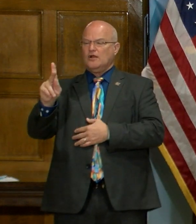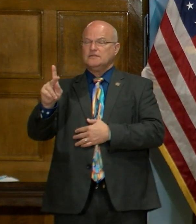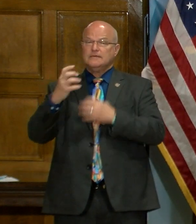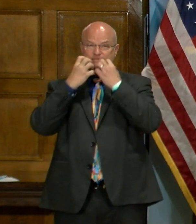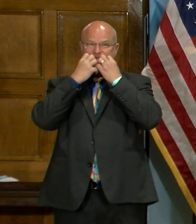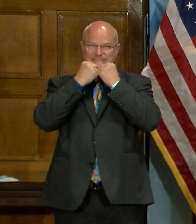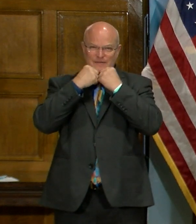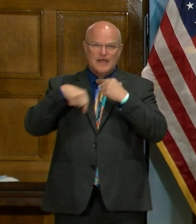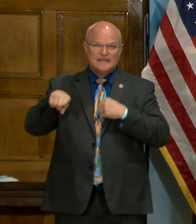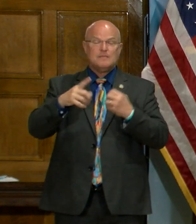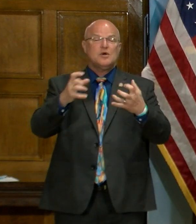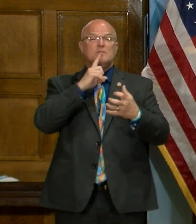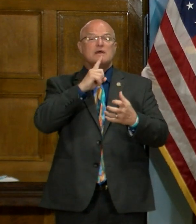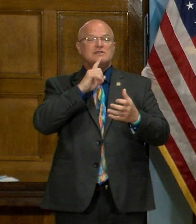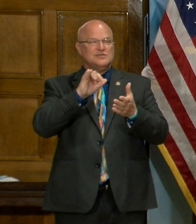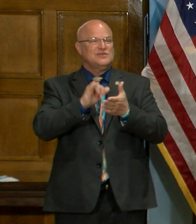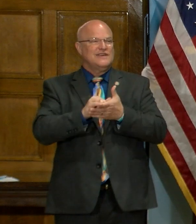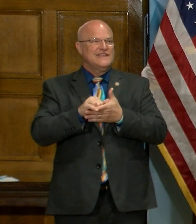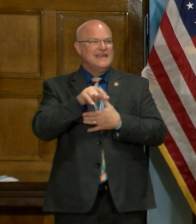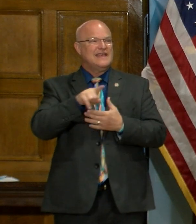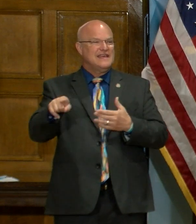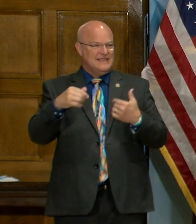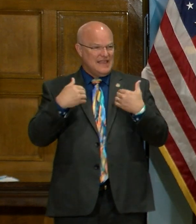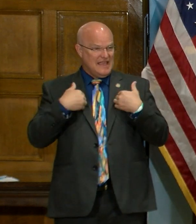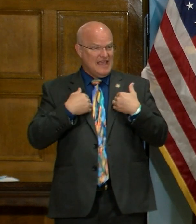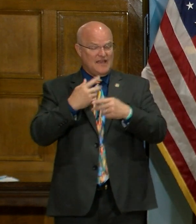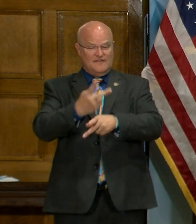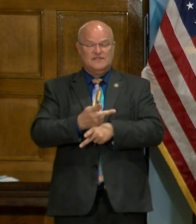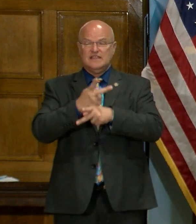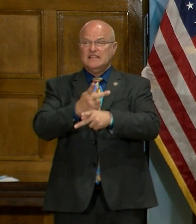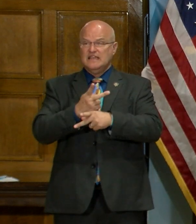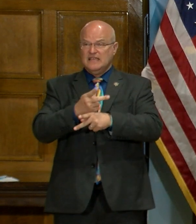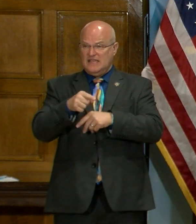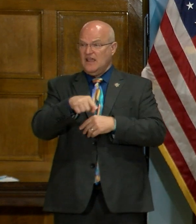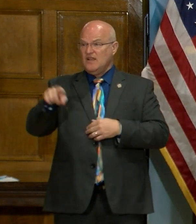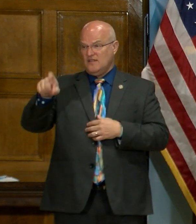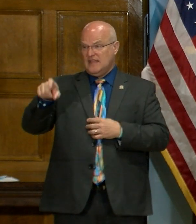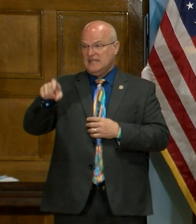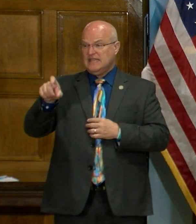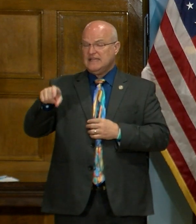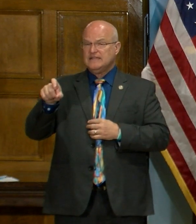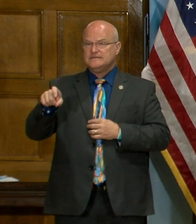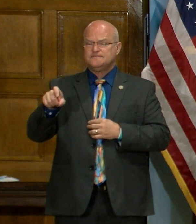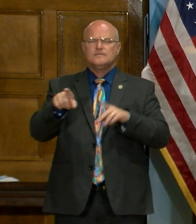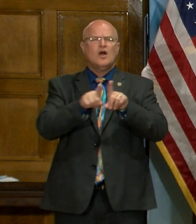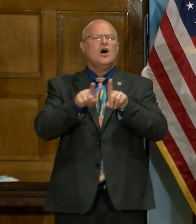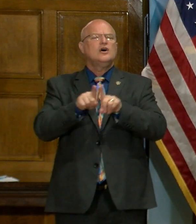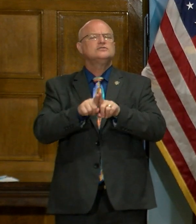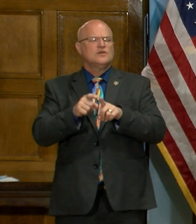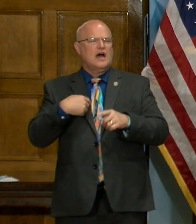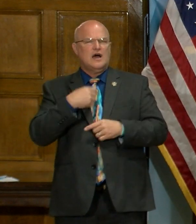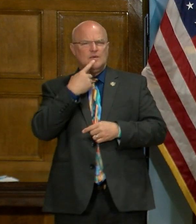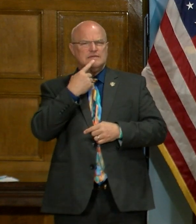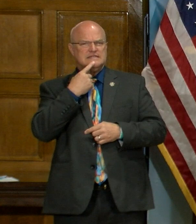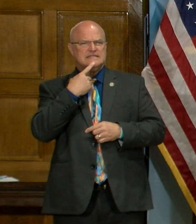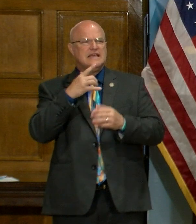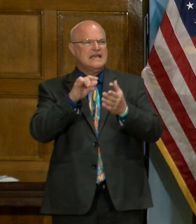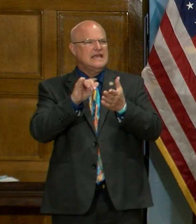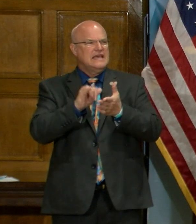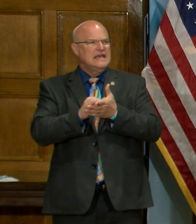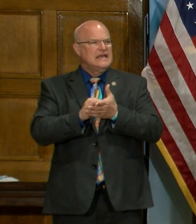care about them. We want to make sure they have the care that they need. I also just want to say